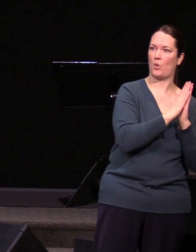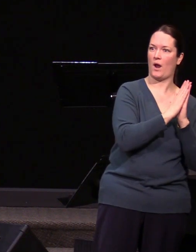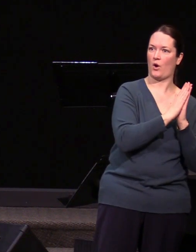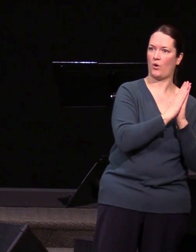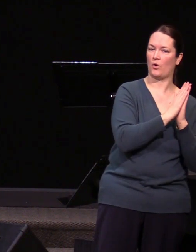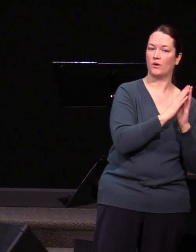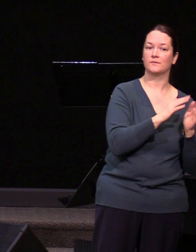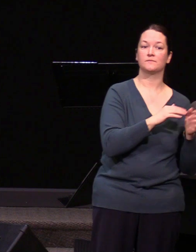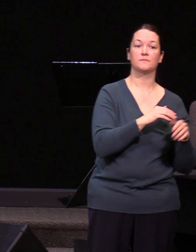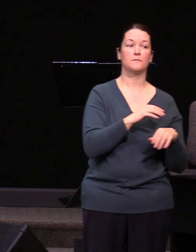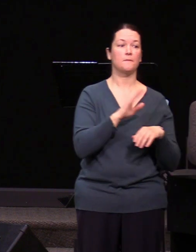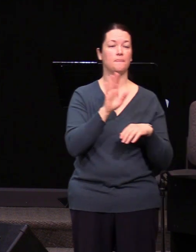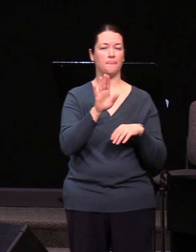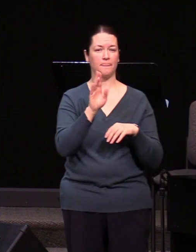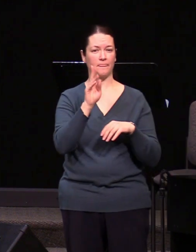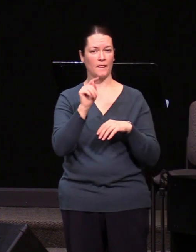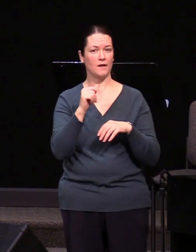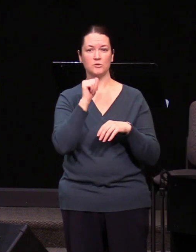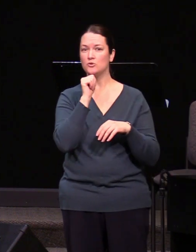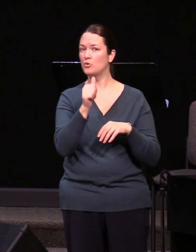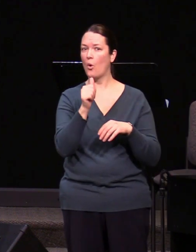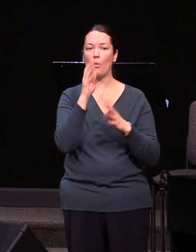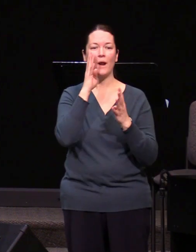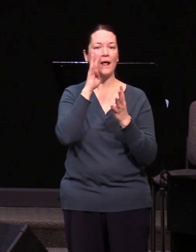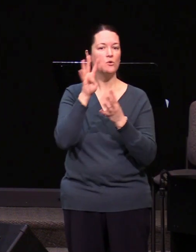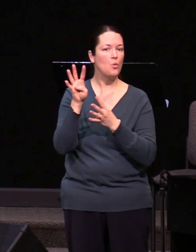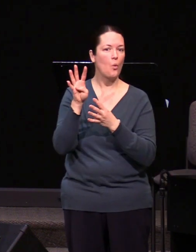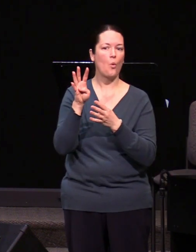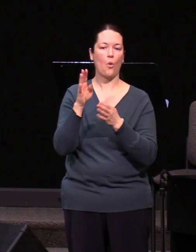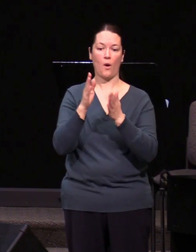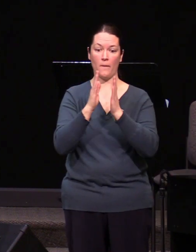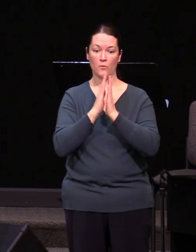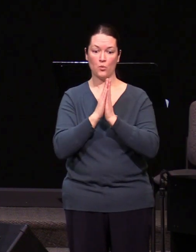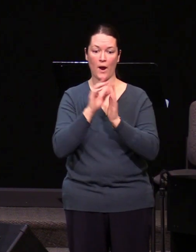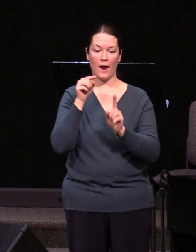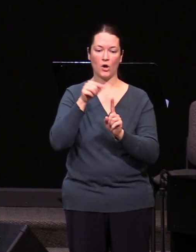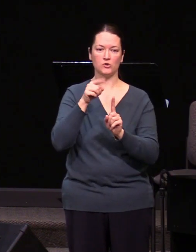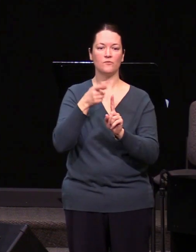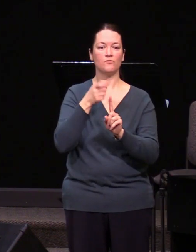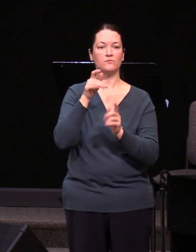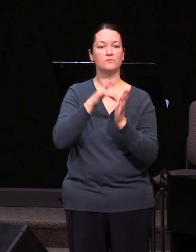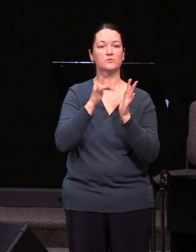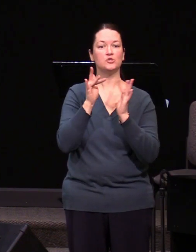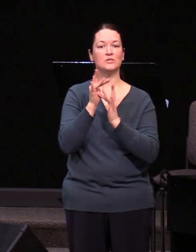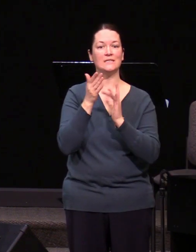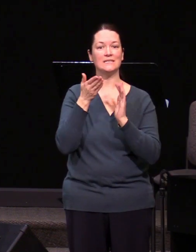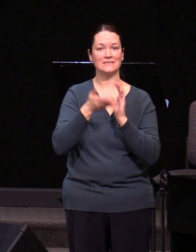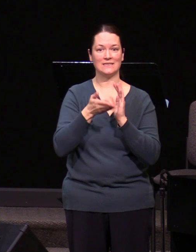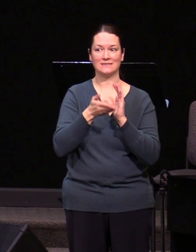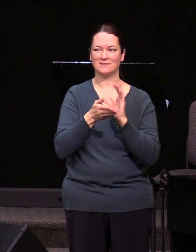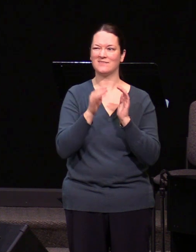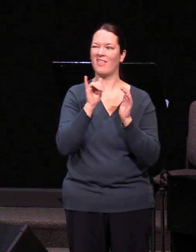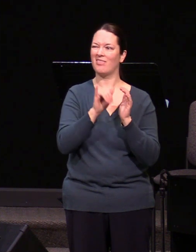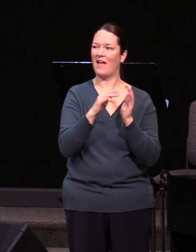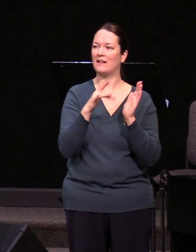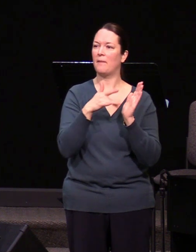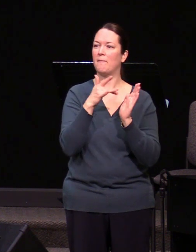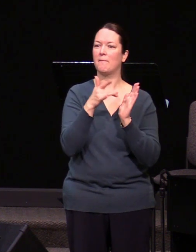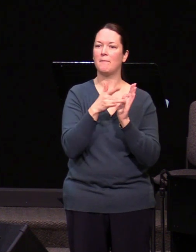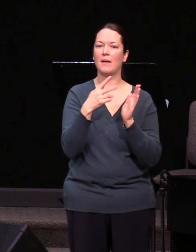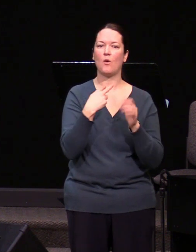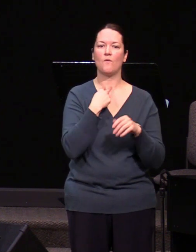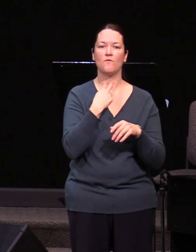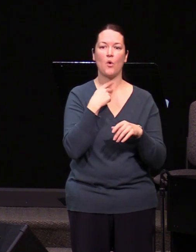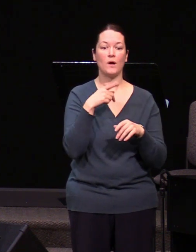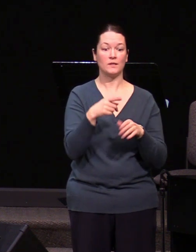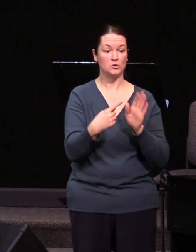However, don't ignore the prayers of Jesus, which were often in this middle voice, where